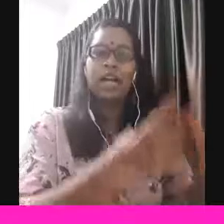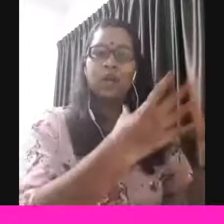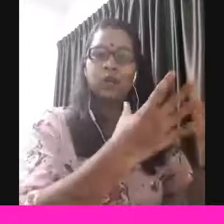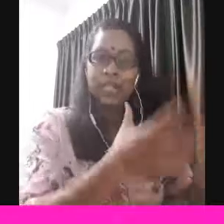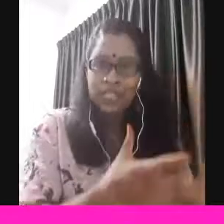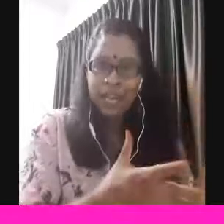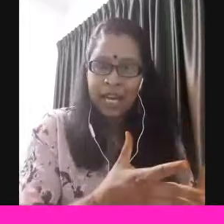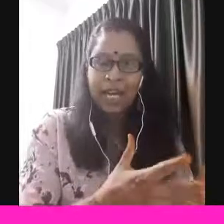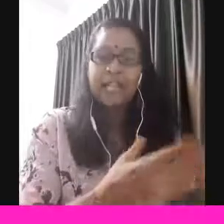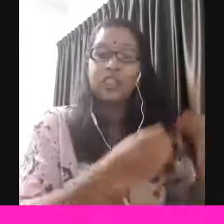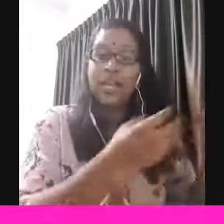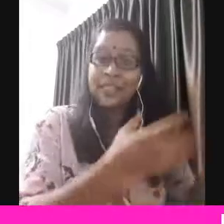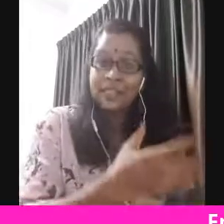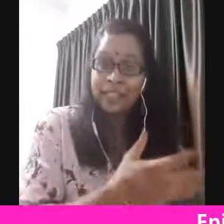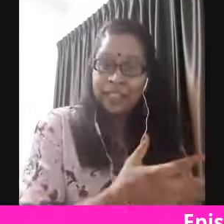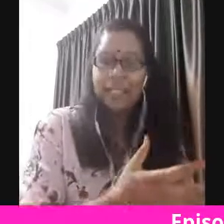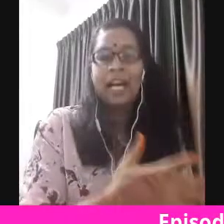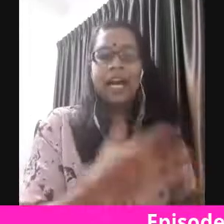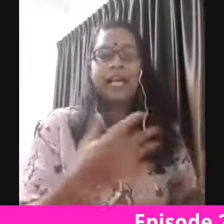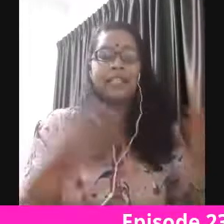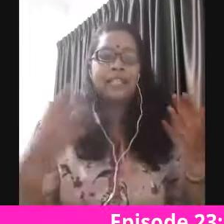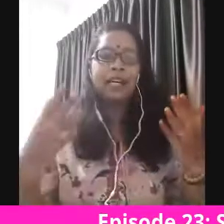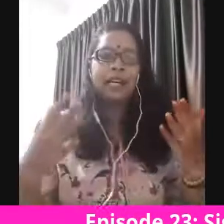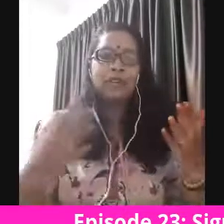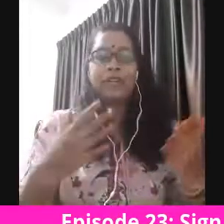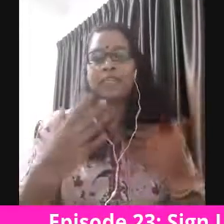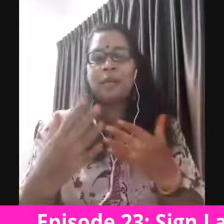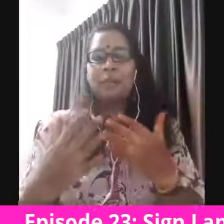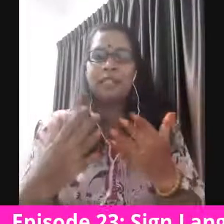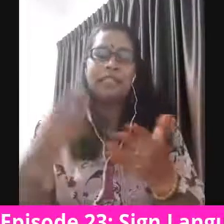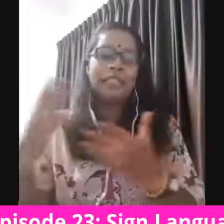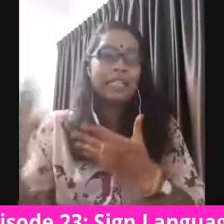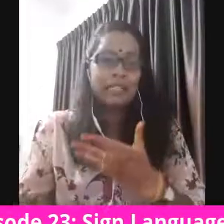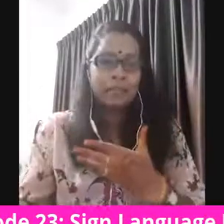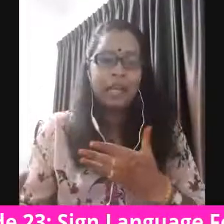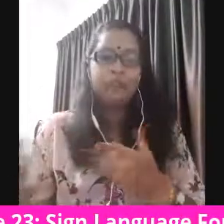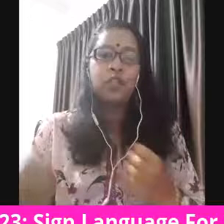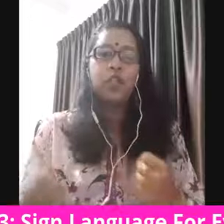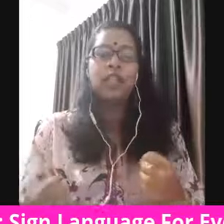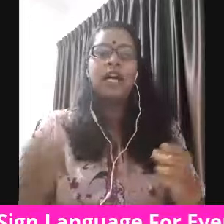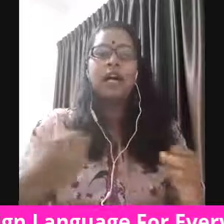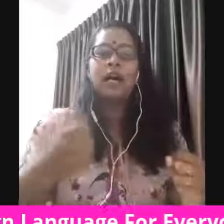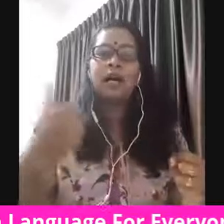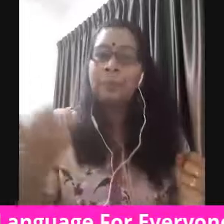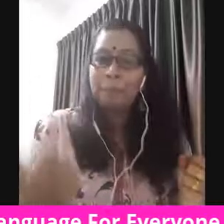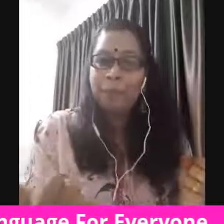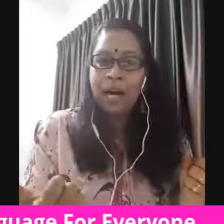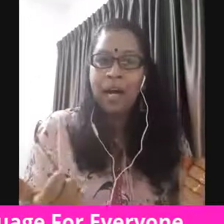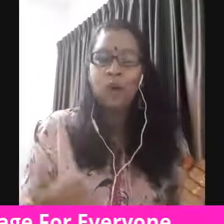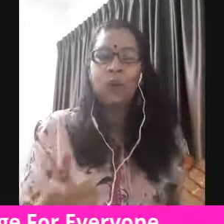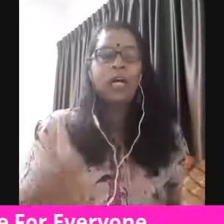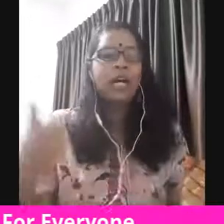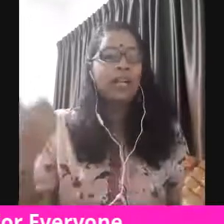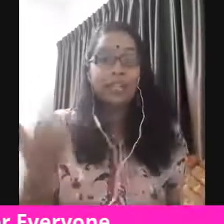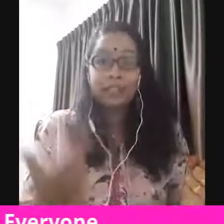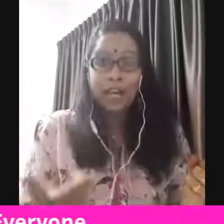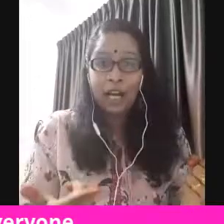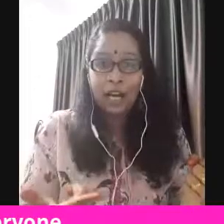Melaka, we got Alor Gajah, Jasin, and in for example in Negeri Sembilan we got